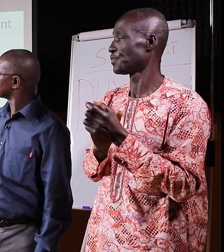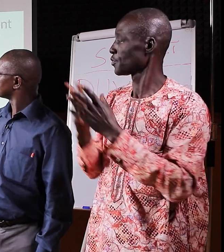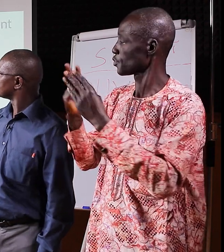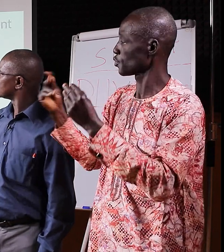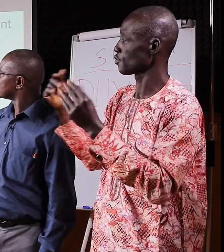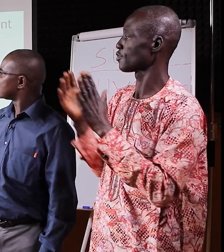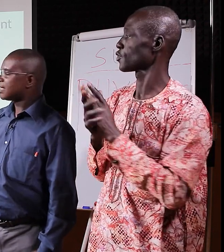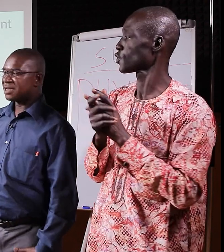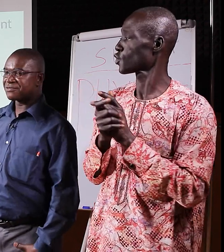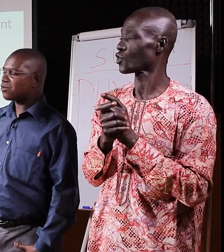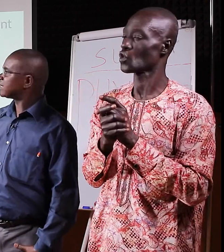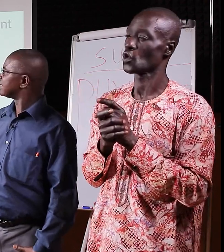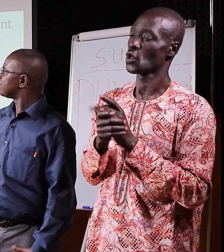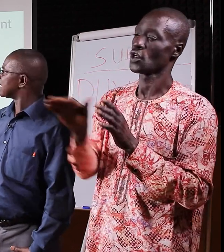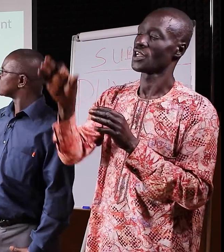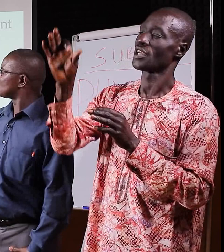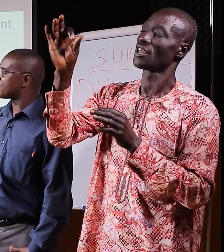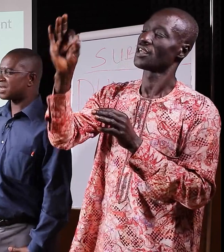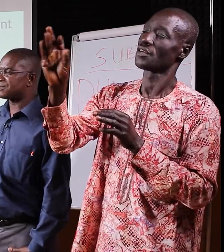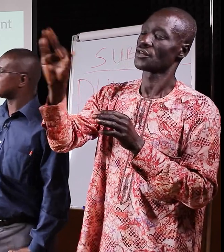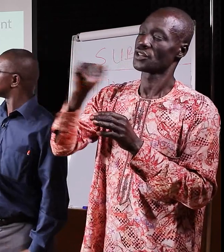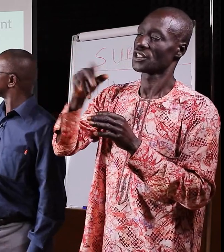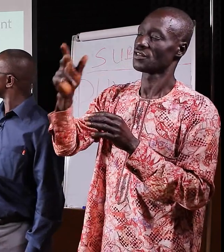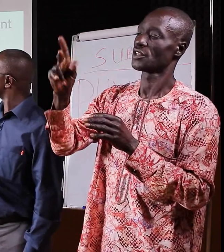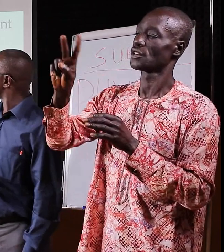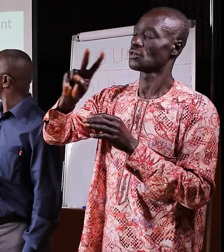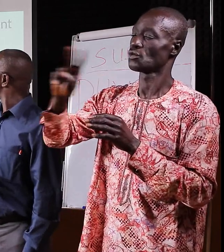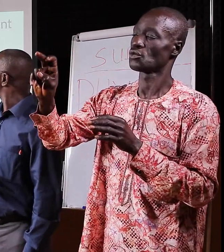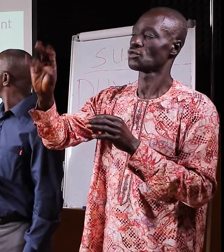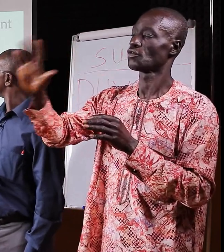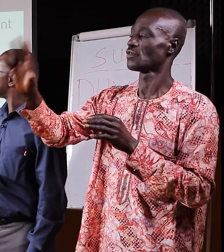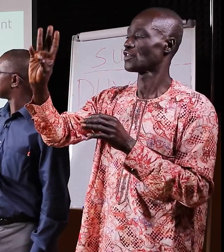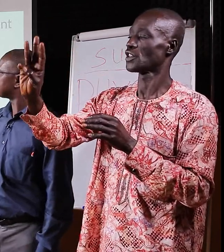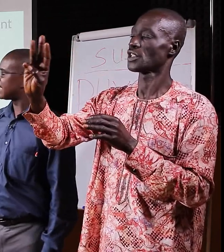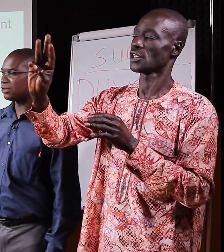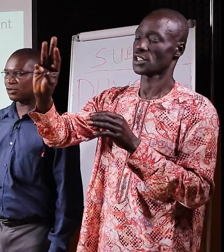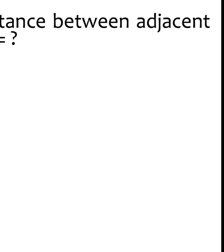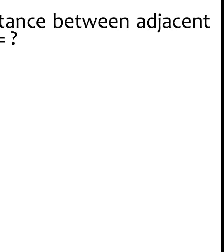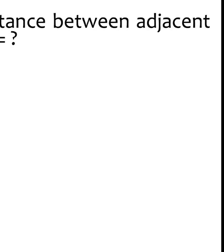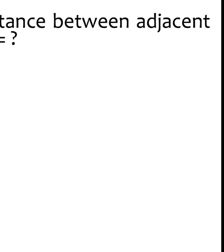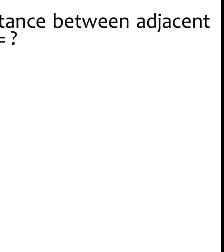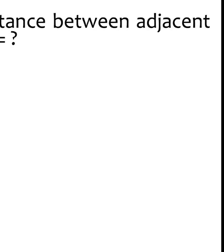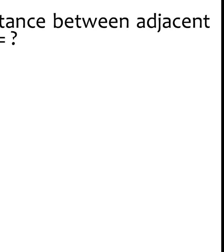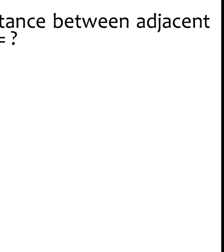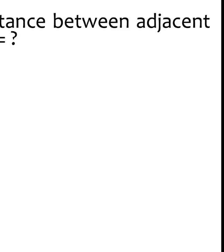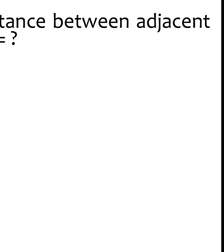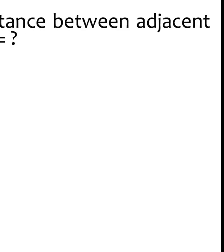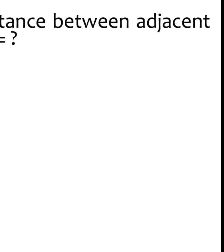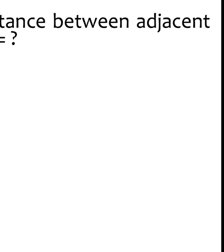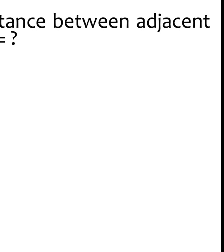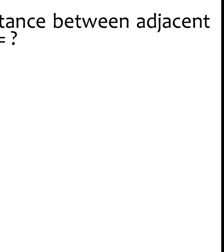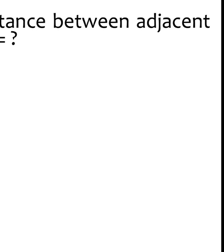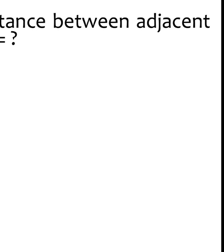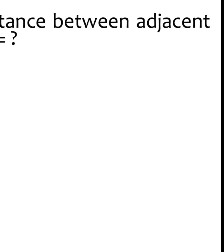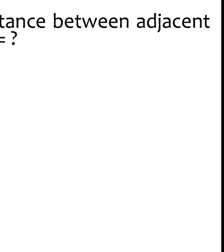Solution. The frequency is given as 256 Hz. Distance between adjacent nodes, Nn, is L equal